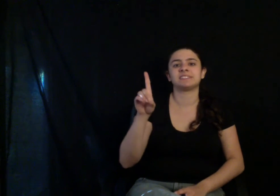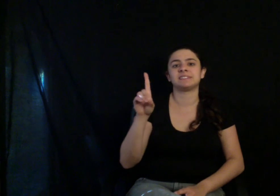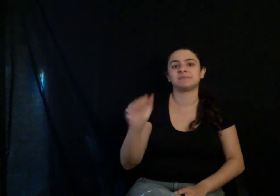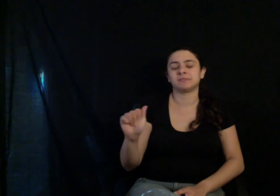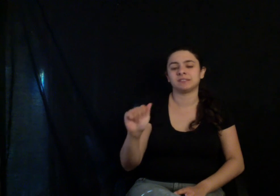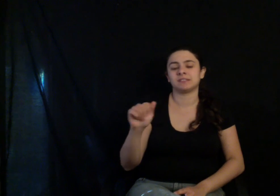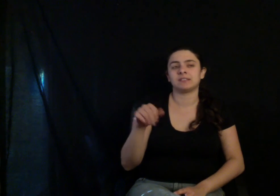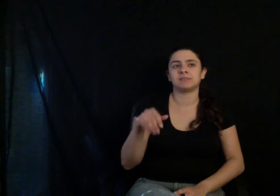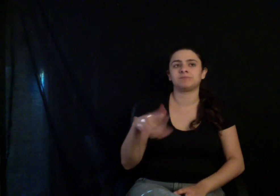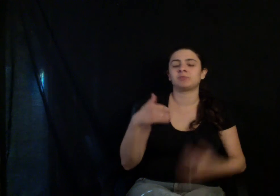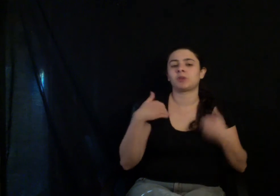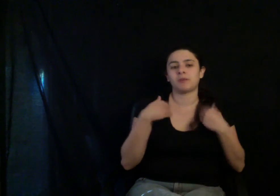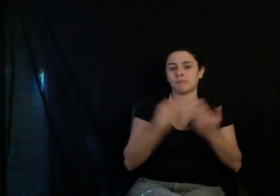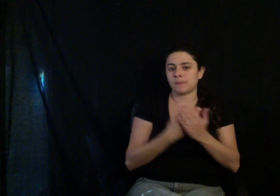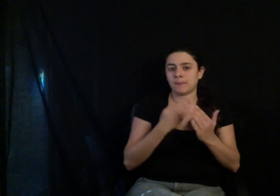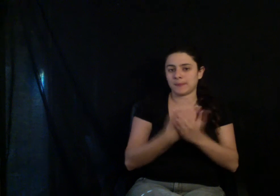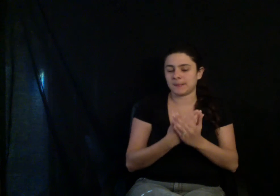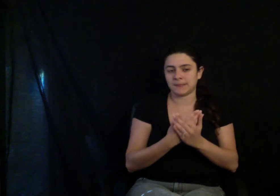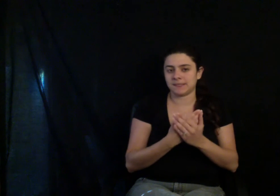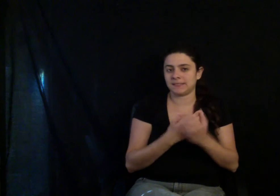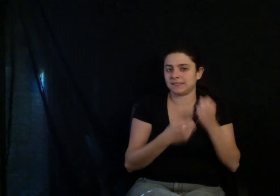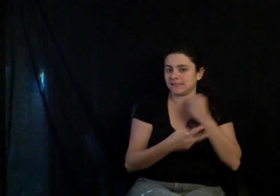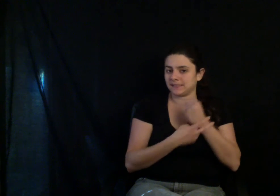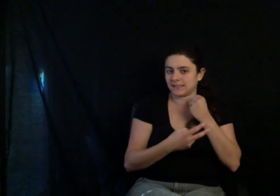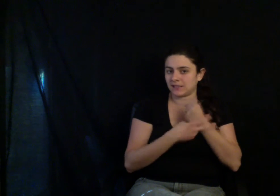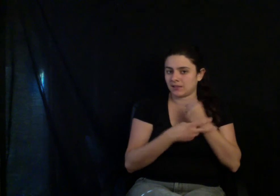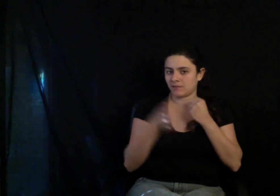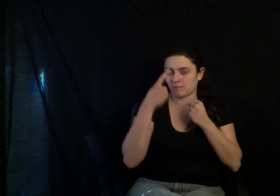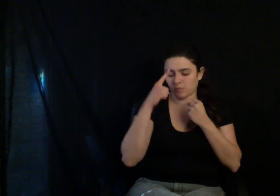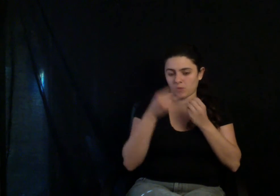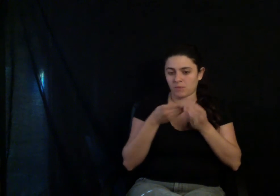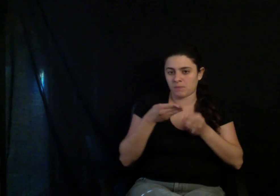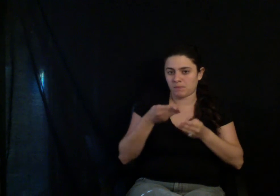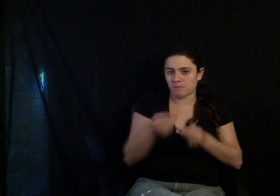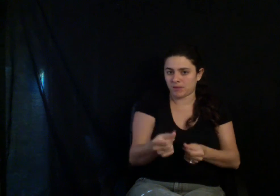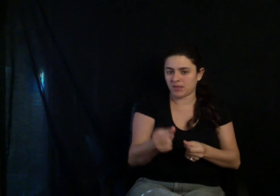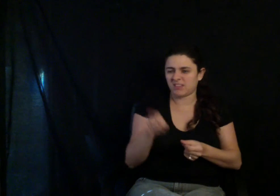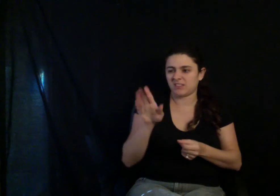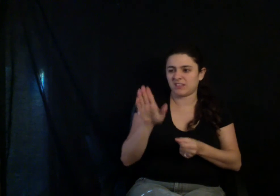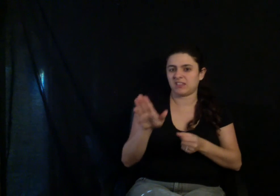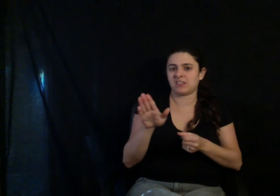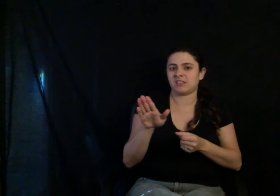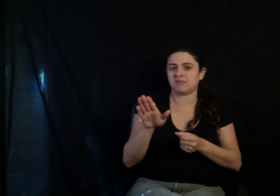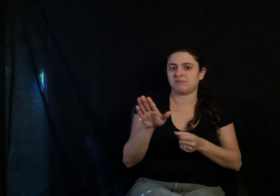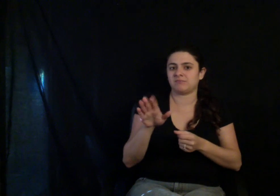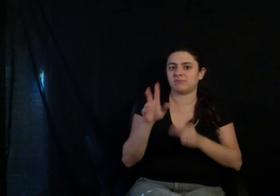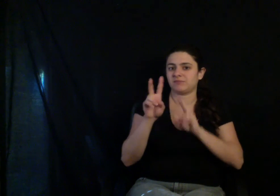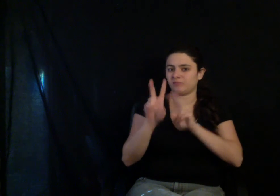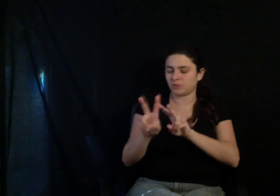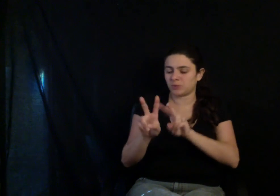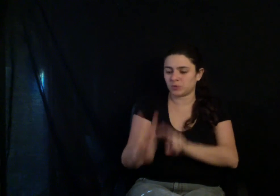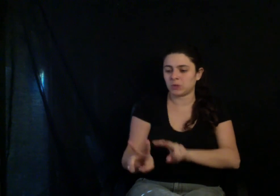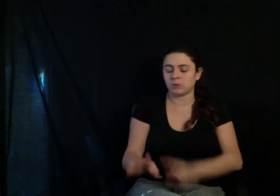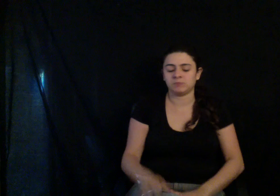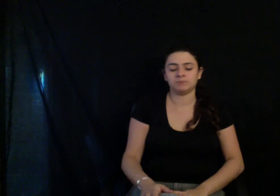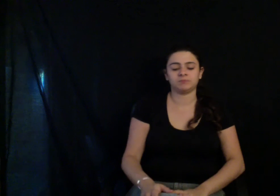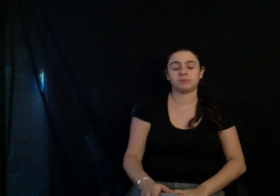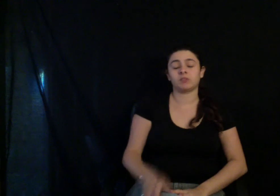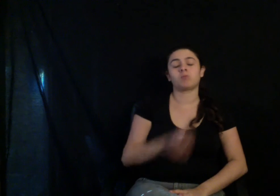on. They could not afford this. And I mean, well, they couldn't afford this emotionally, first off. Just losing your son is